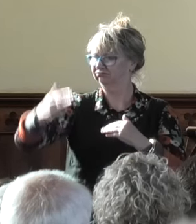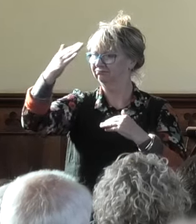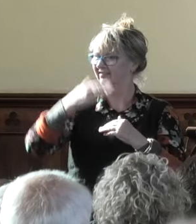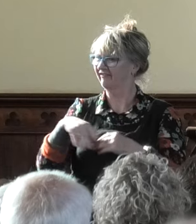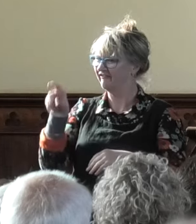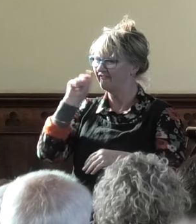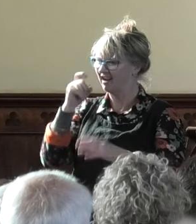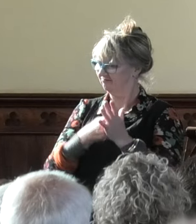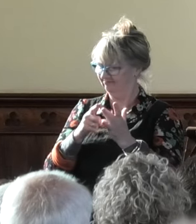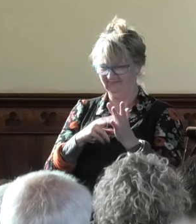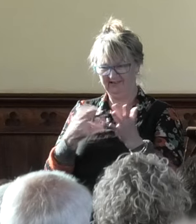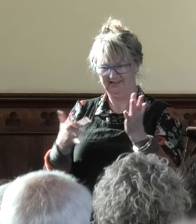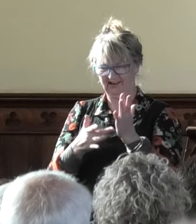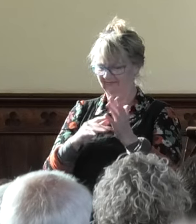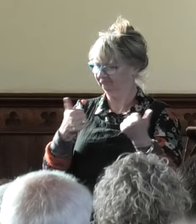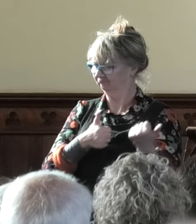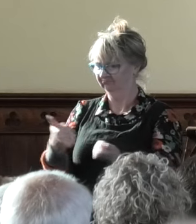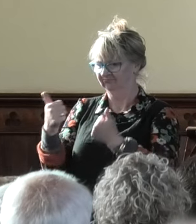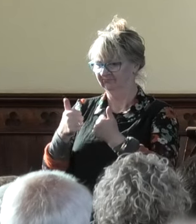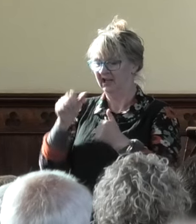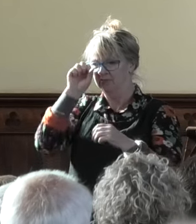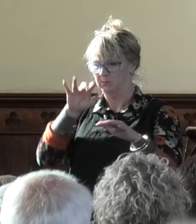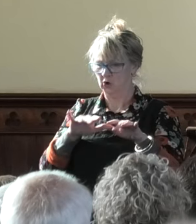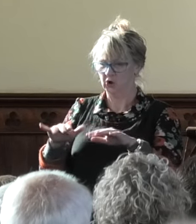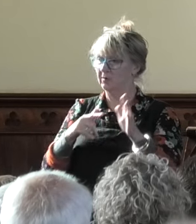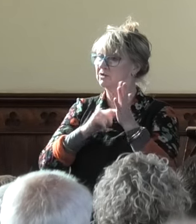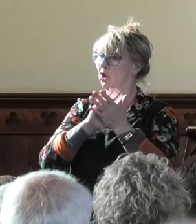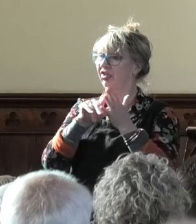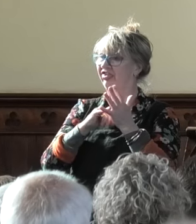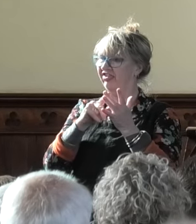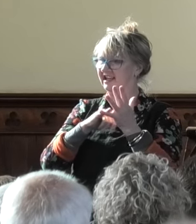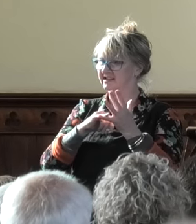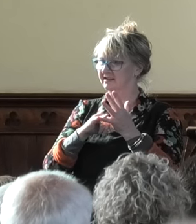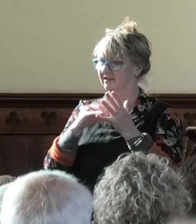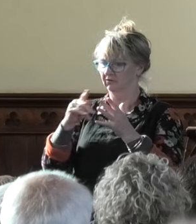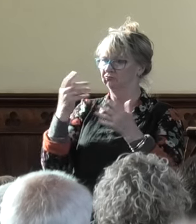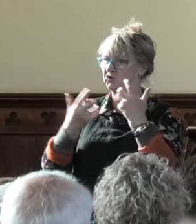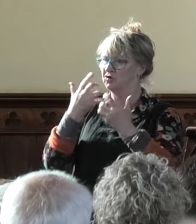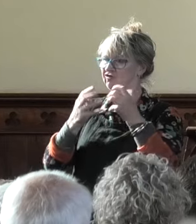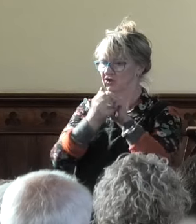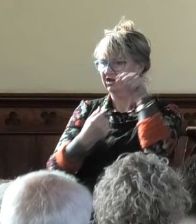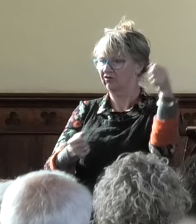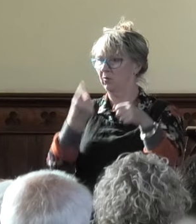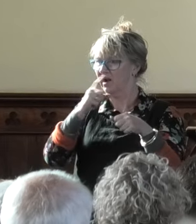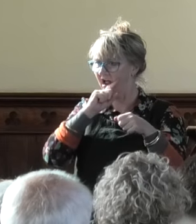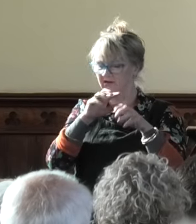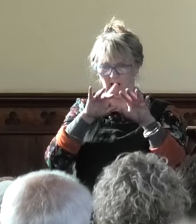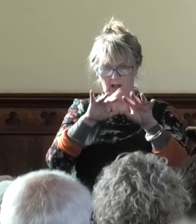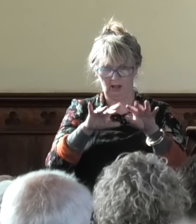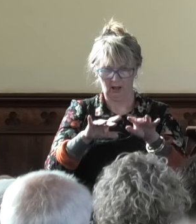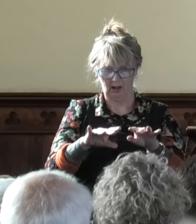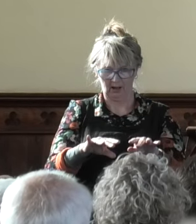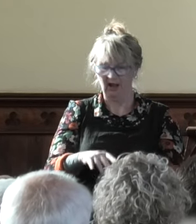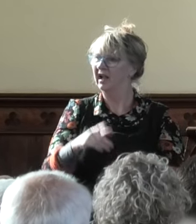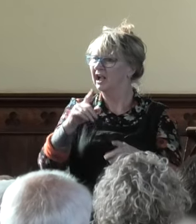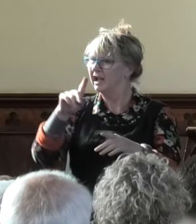fun. Fred remembers her typing his thesis for his honours degree. It was 100 pages in triplicate, in